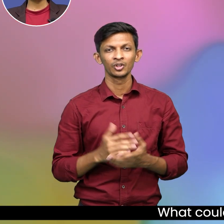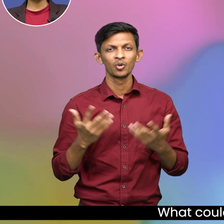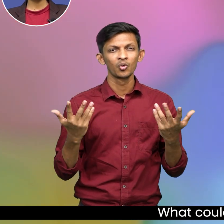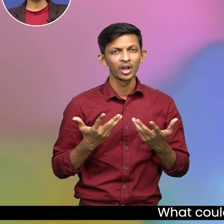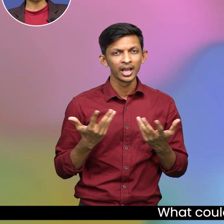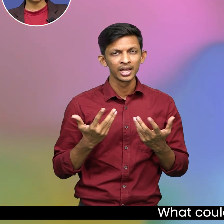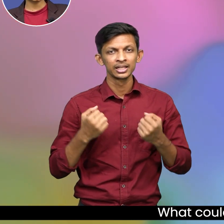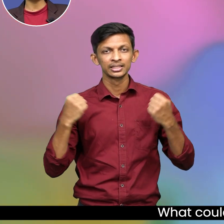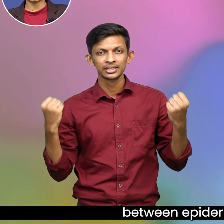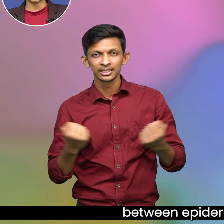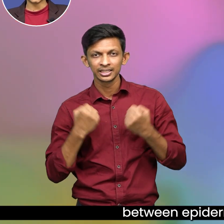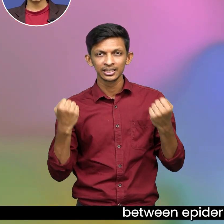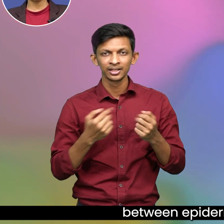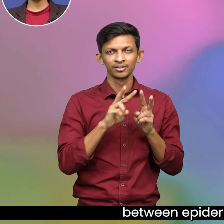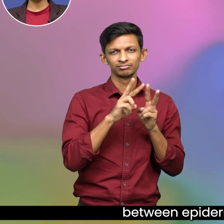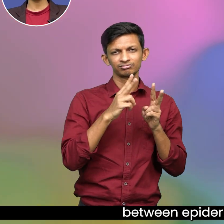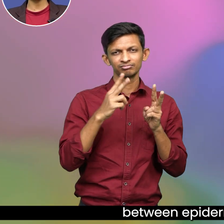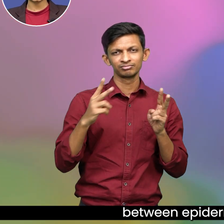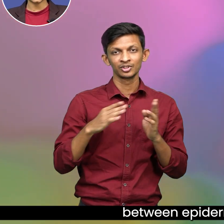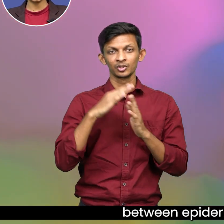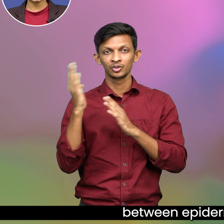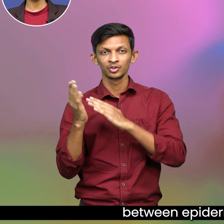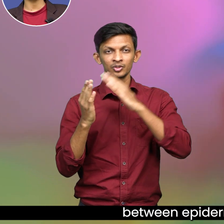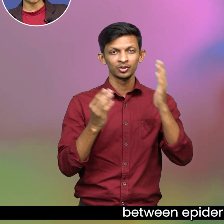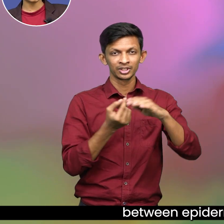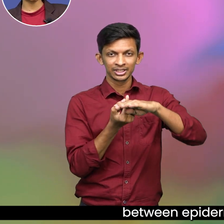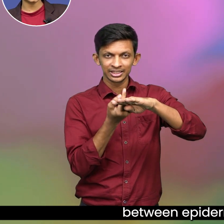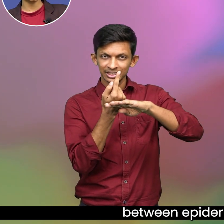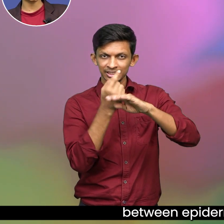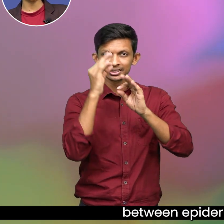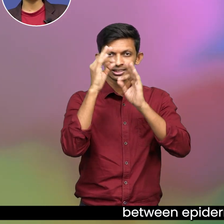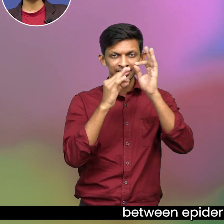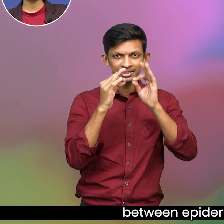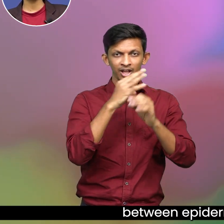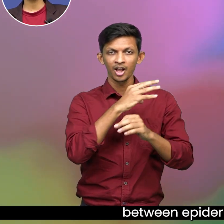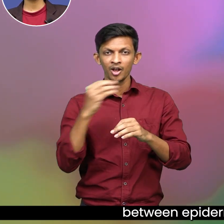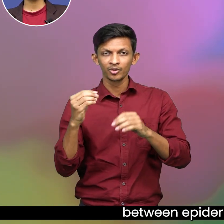What could be the difference between epidermal cells and cork cells?